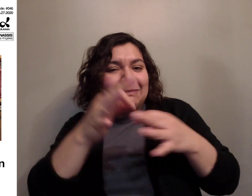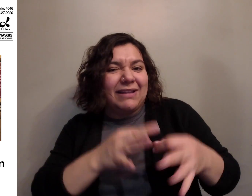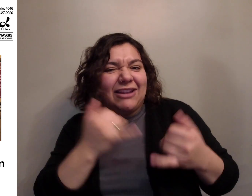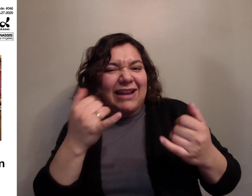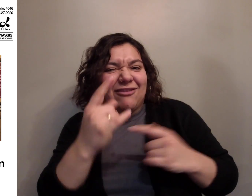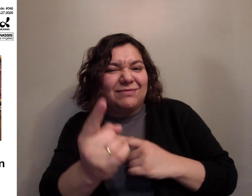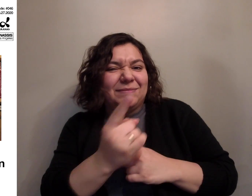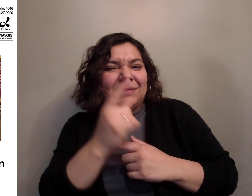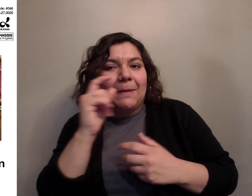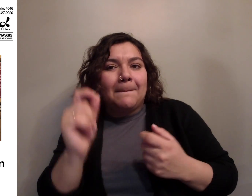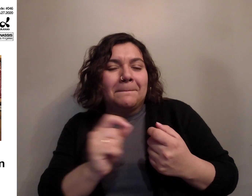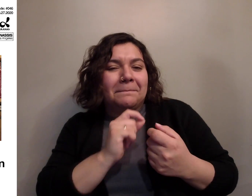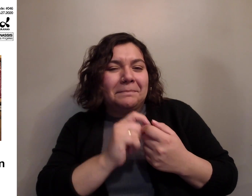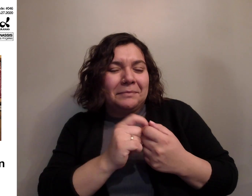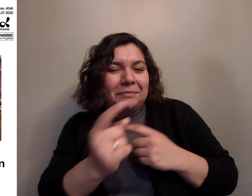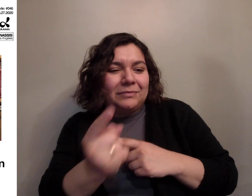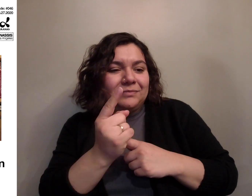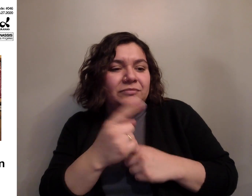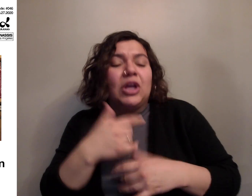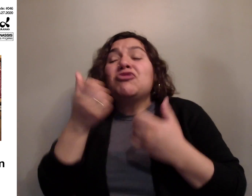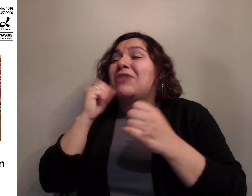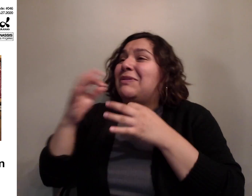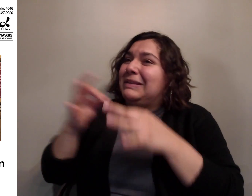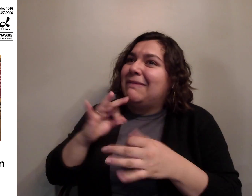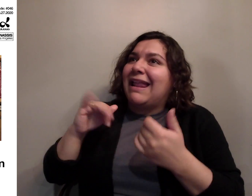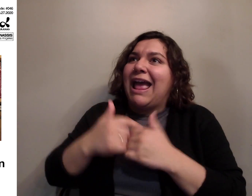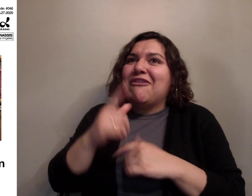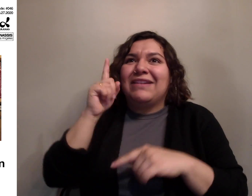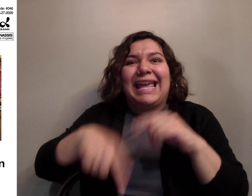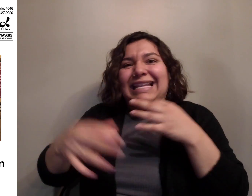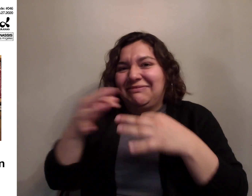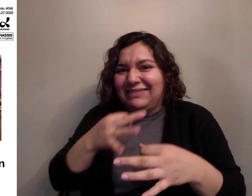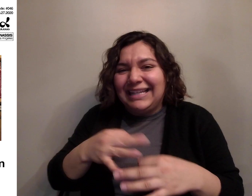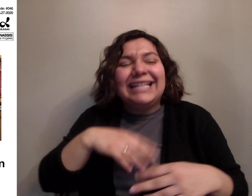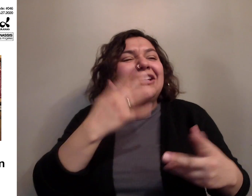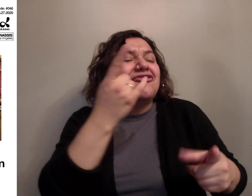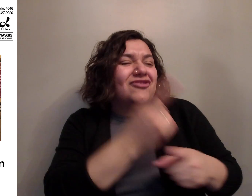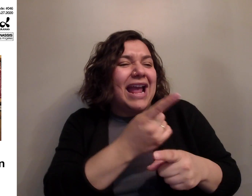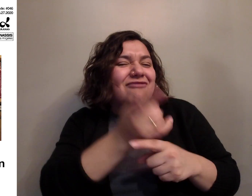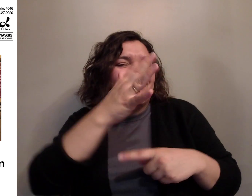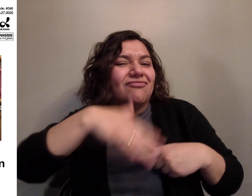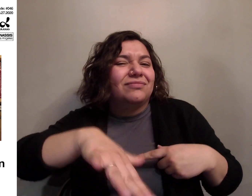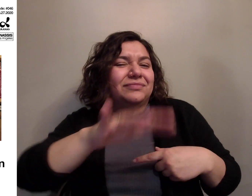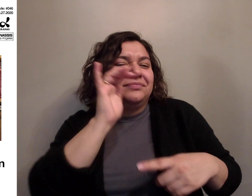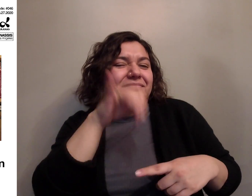Ross explaining it at certain moments. Well, explaining the inexplicability. Well, yes,